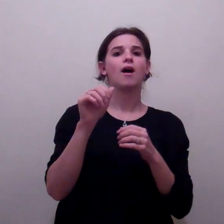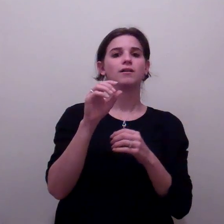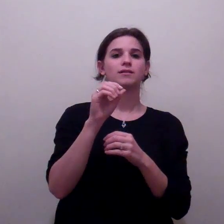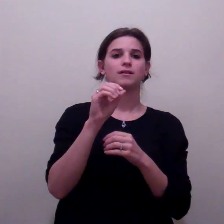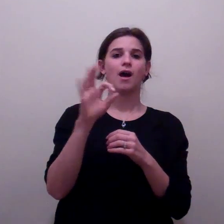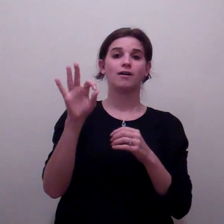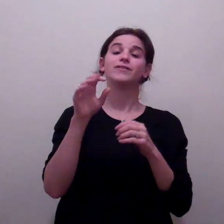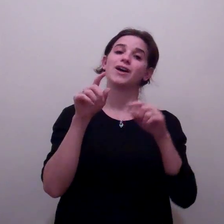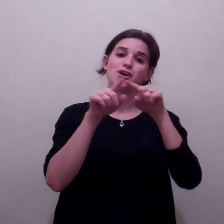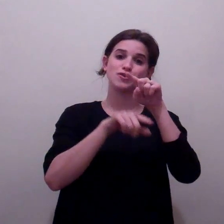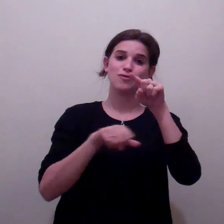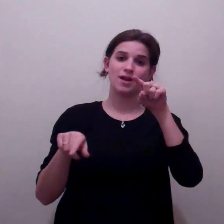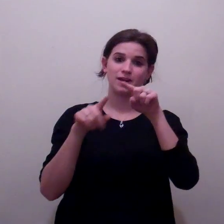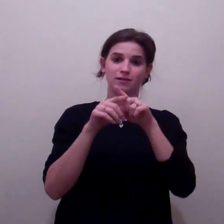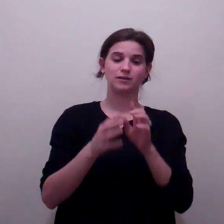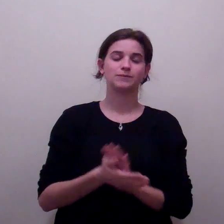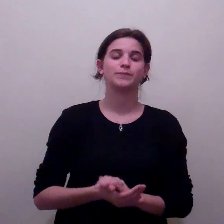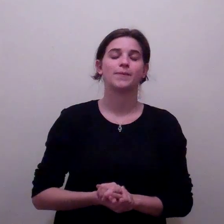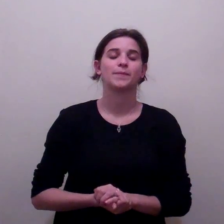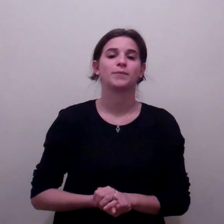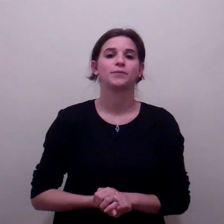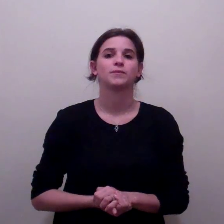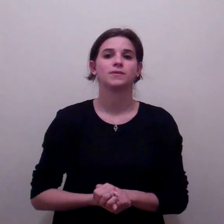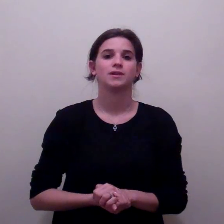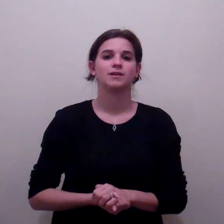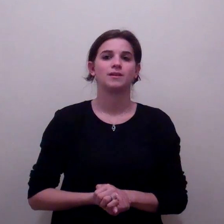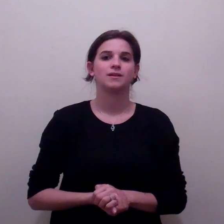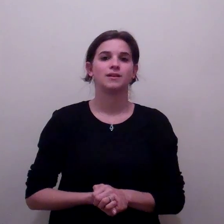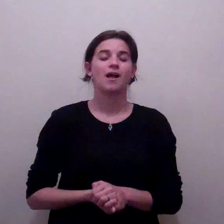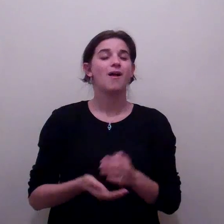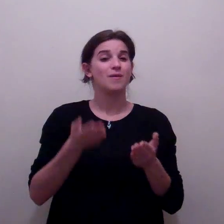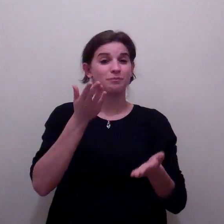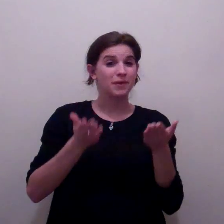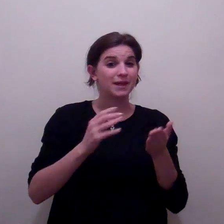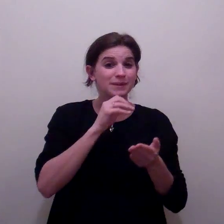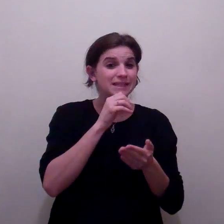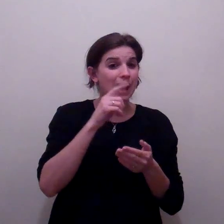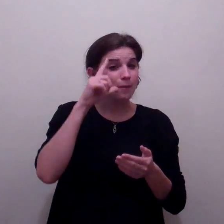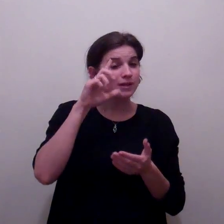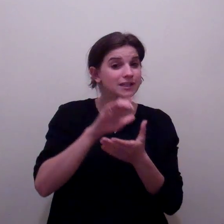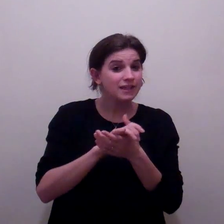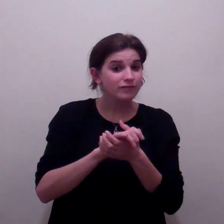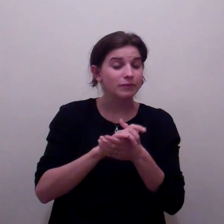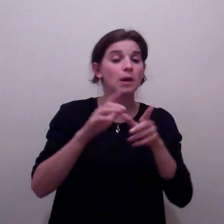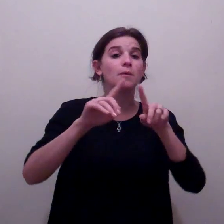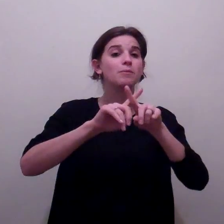it now, but one day these formulas will be really useful to you all.